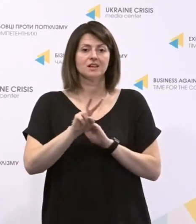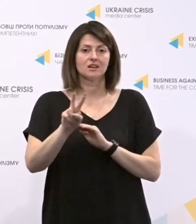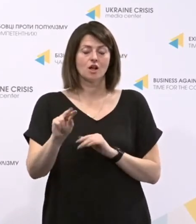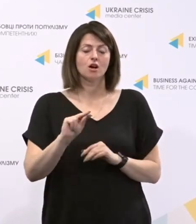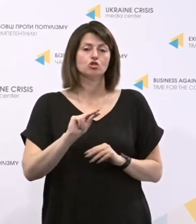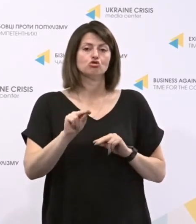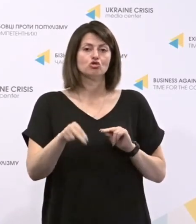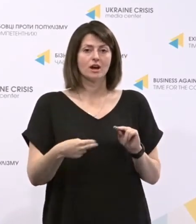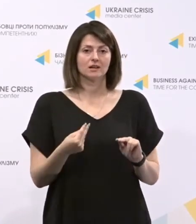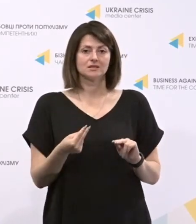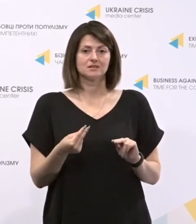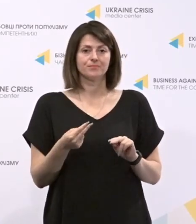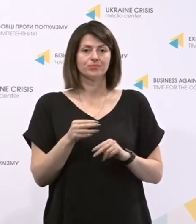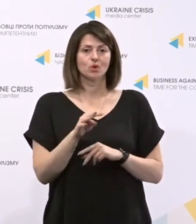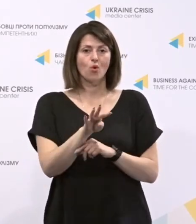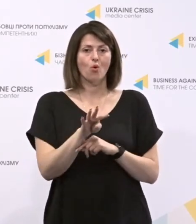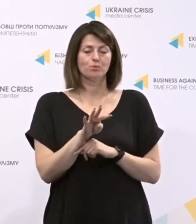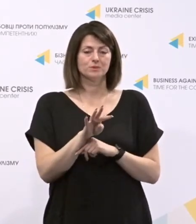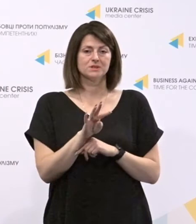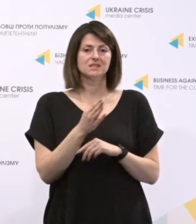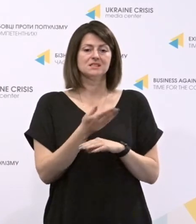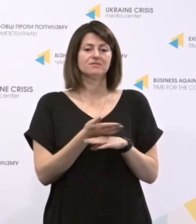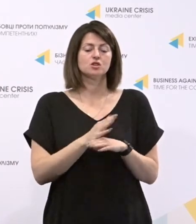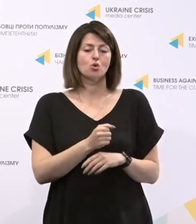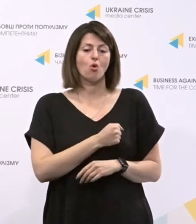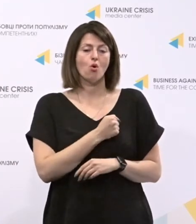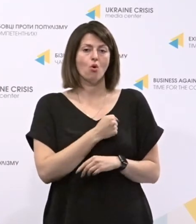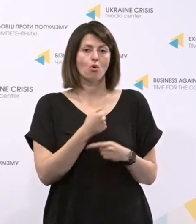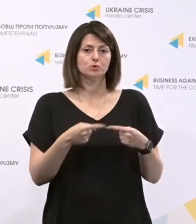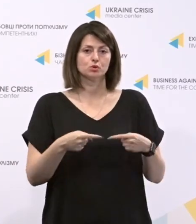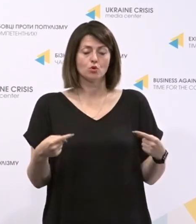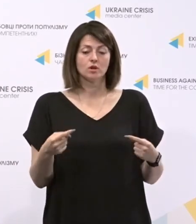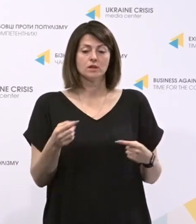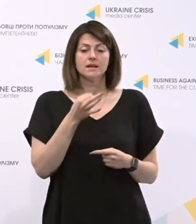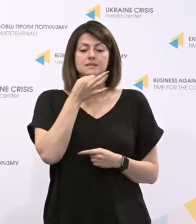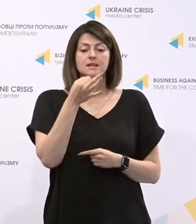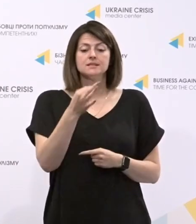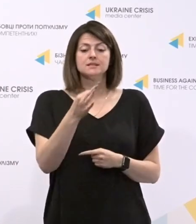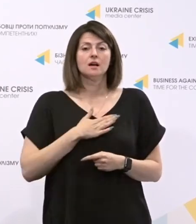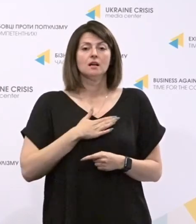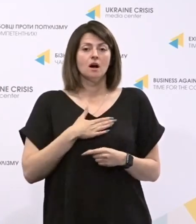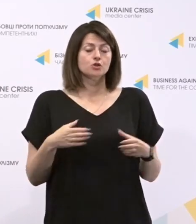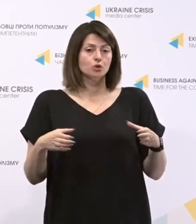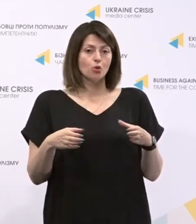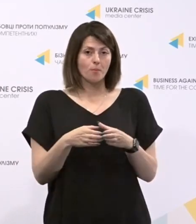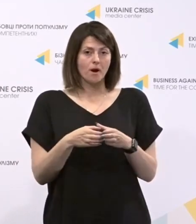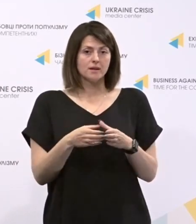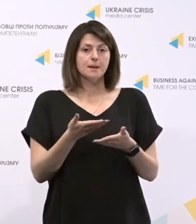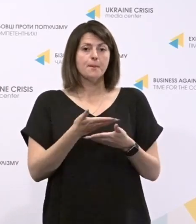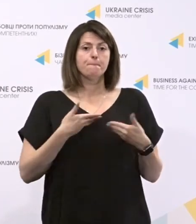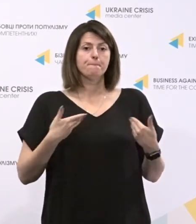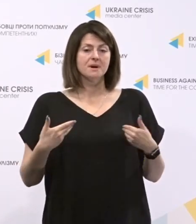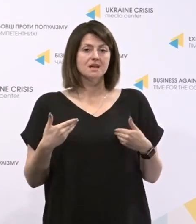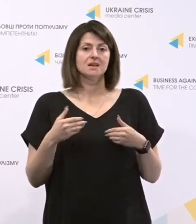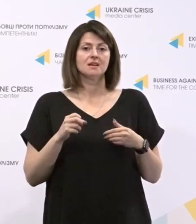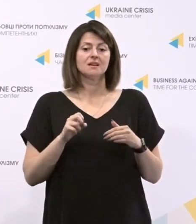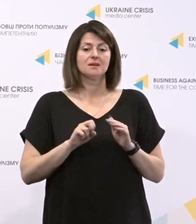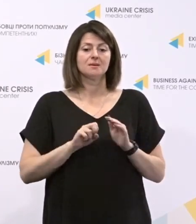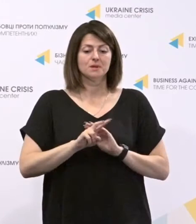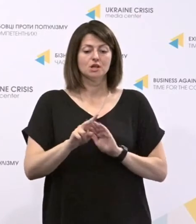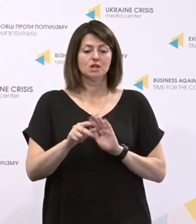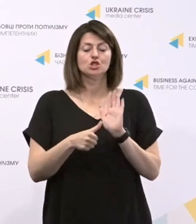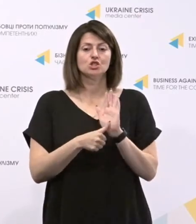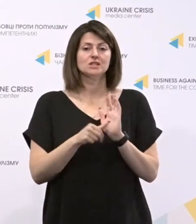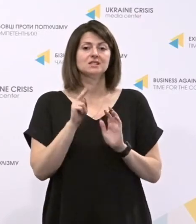our team, "We were running 6 kilometers uphill with wheelbarrows to try to save at